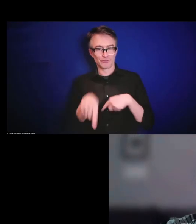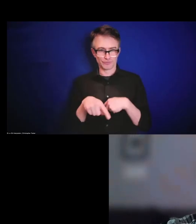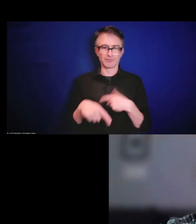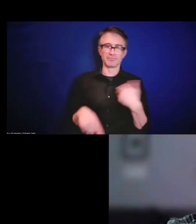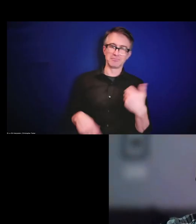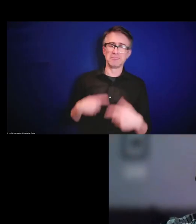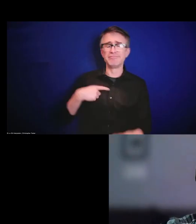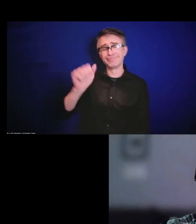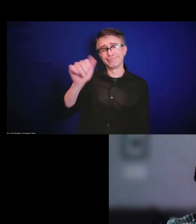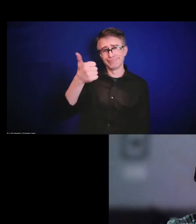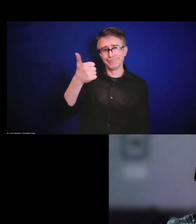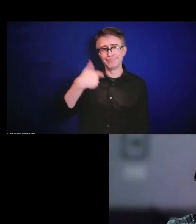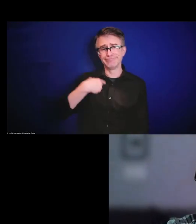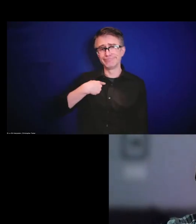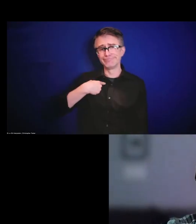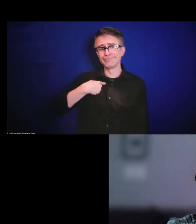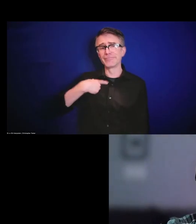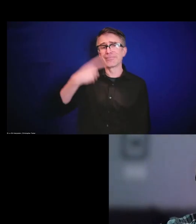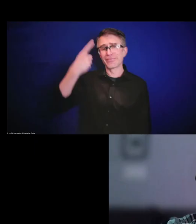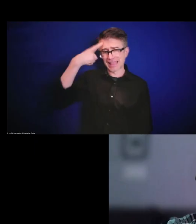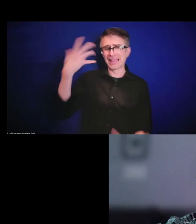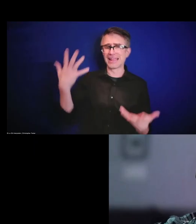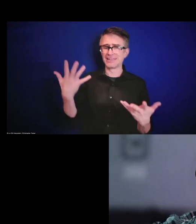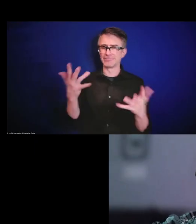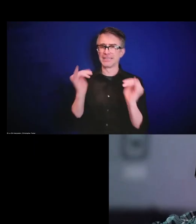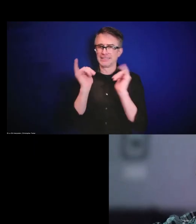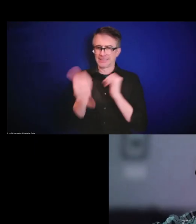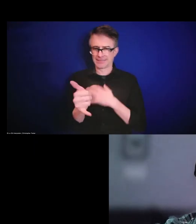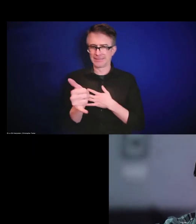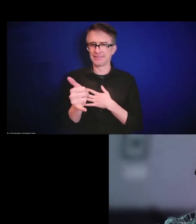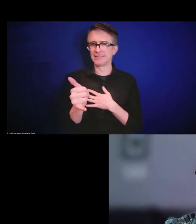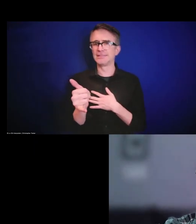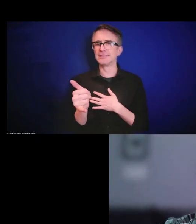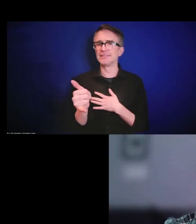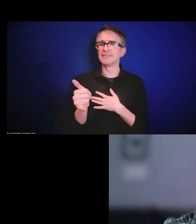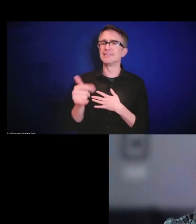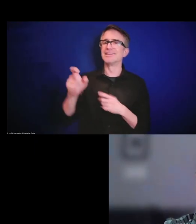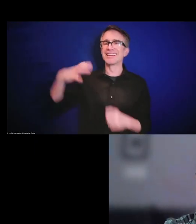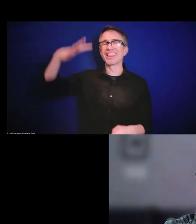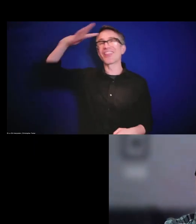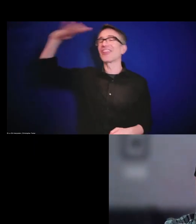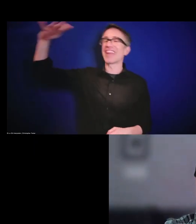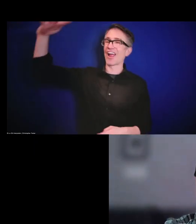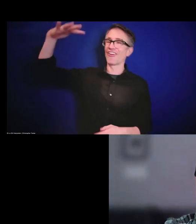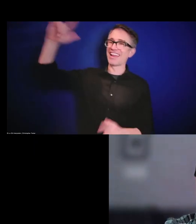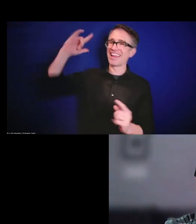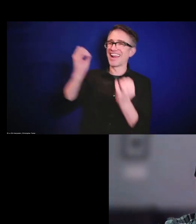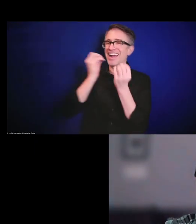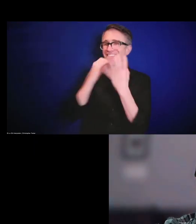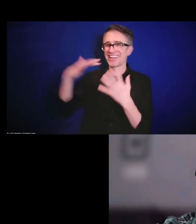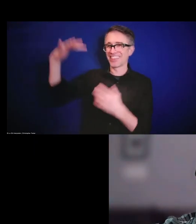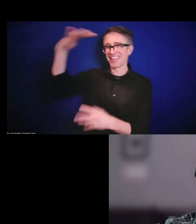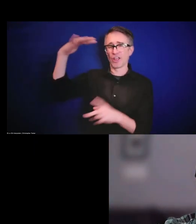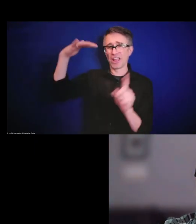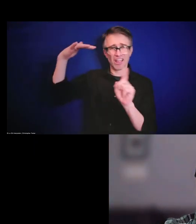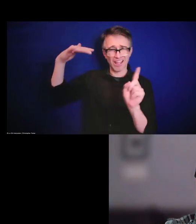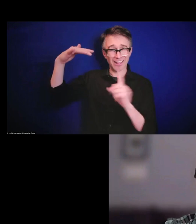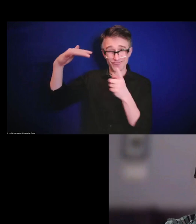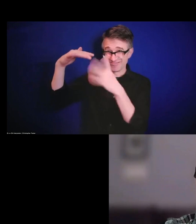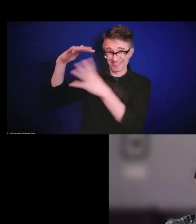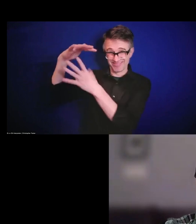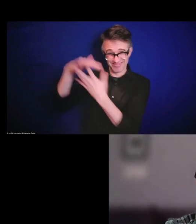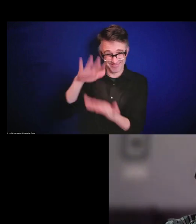of a theoretical position than a practical one, but to be honest, it's actually really easy because what it means is just working with